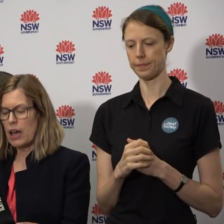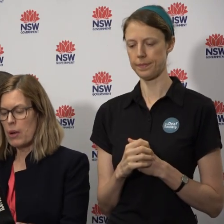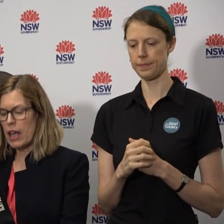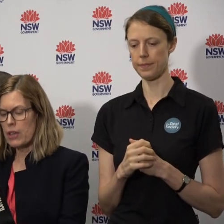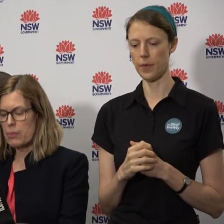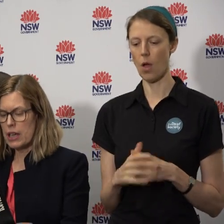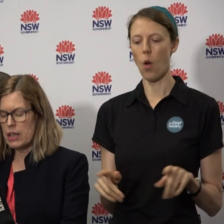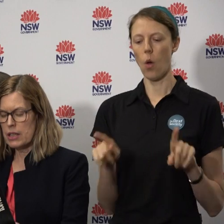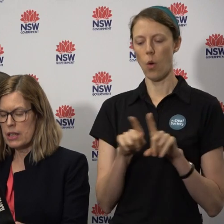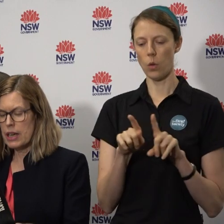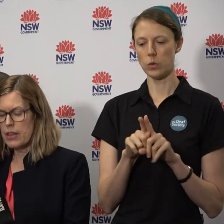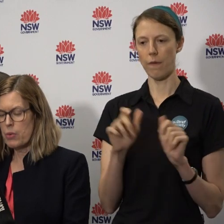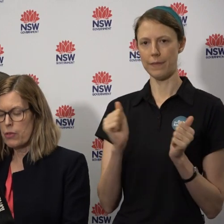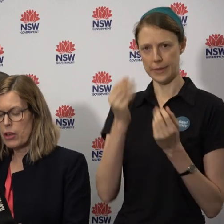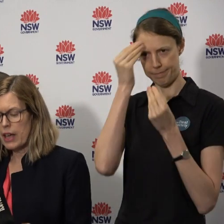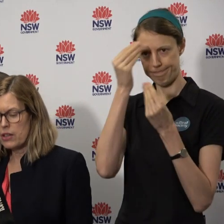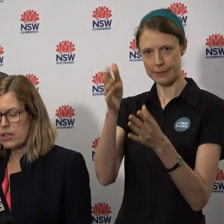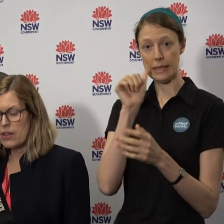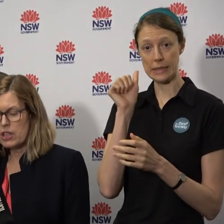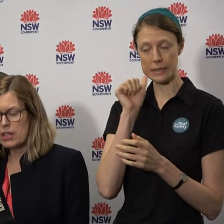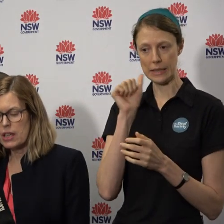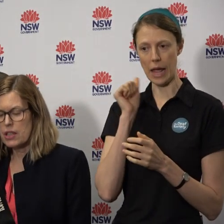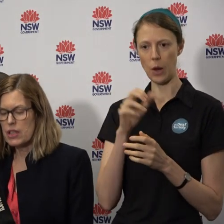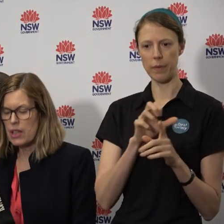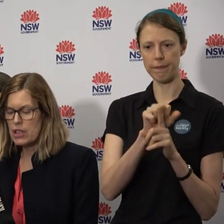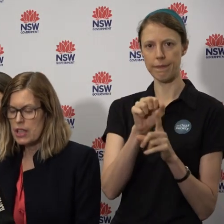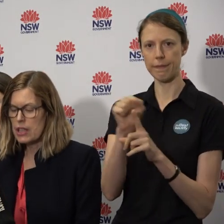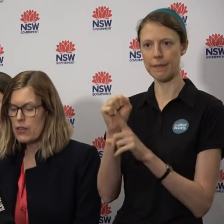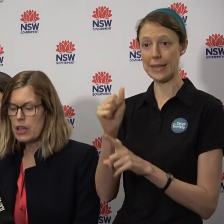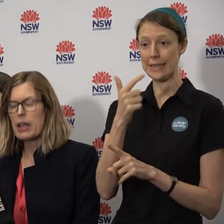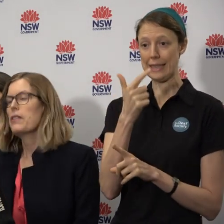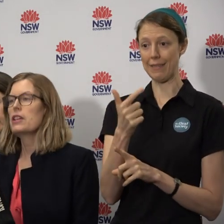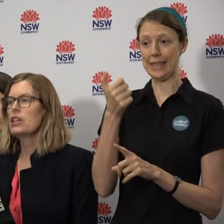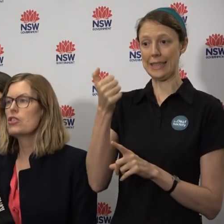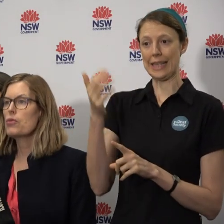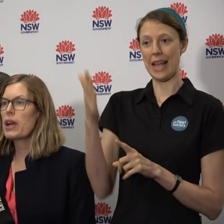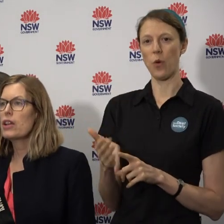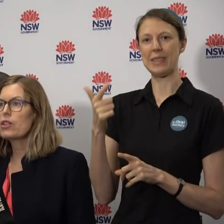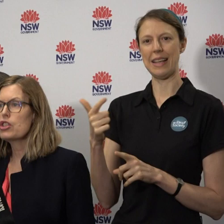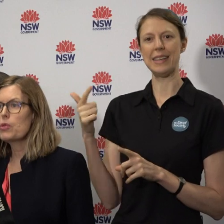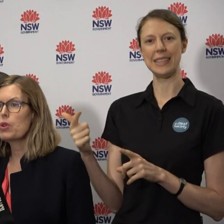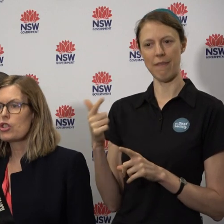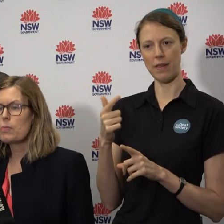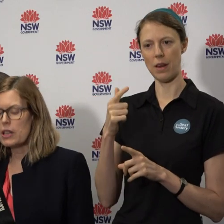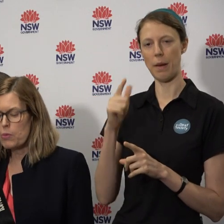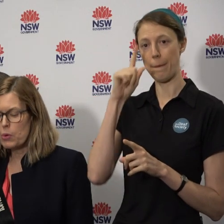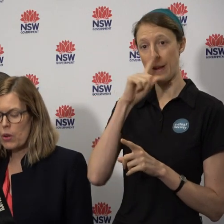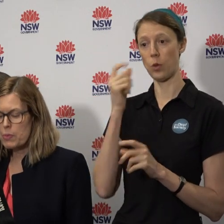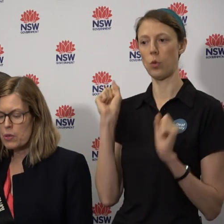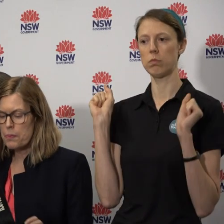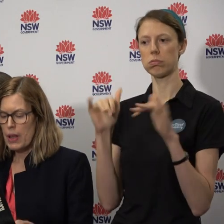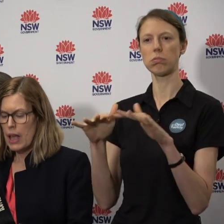have, I gave an update yesterday that we've located 76 of the 77 that attended the radiology workshop at